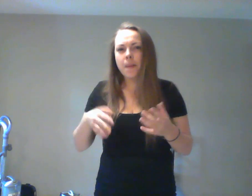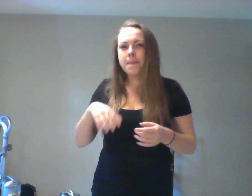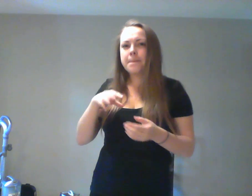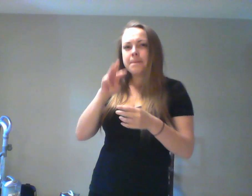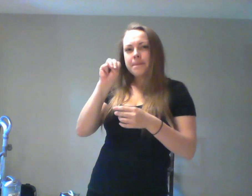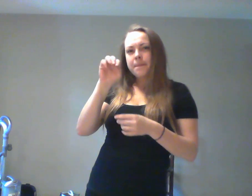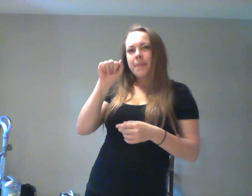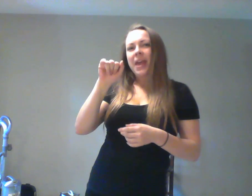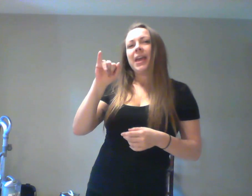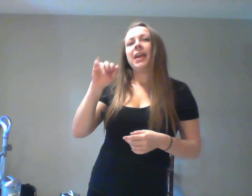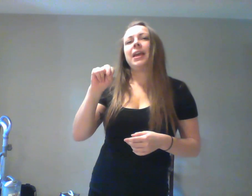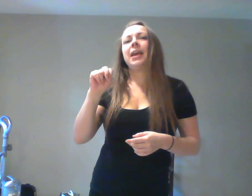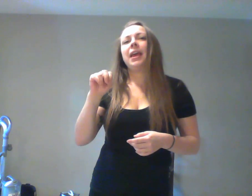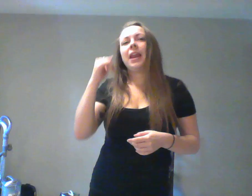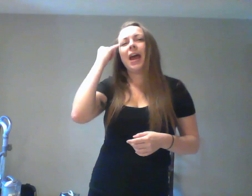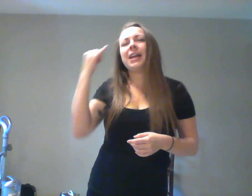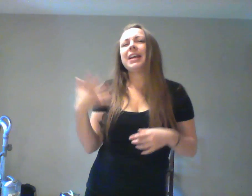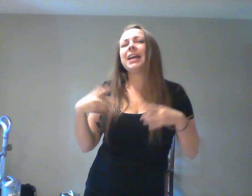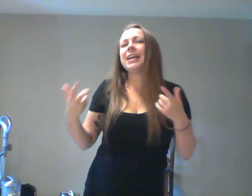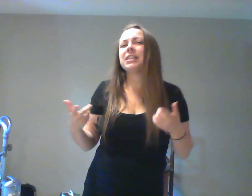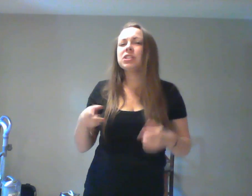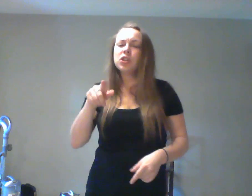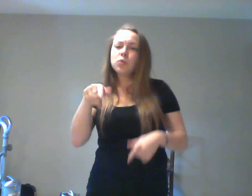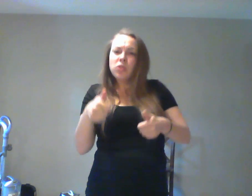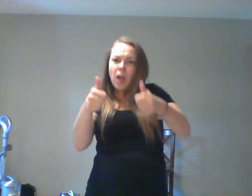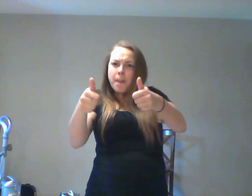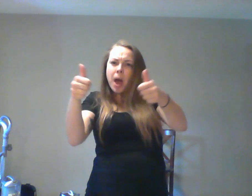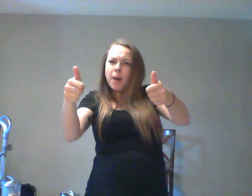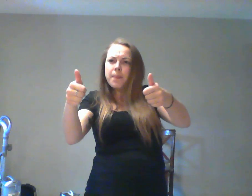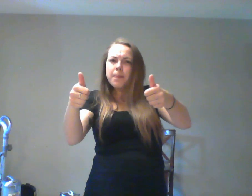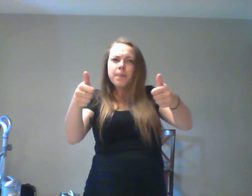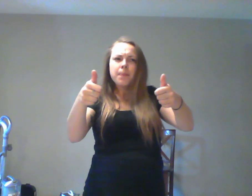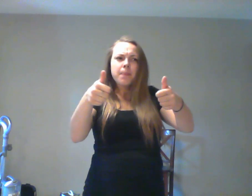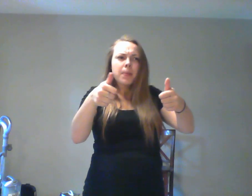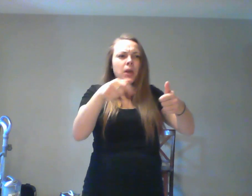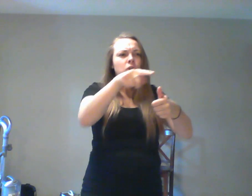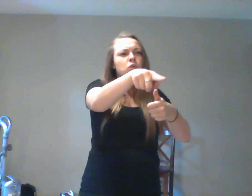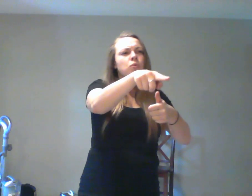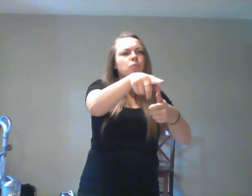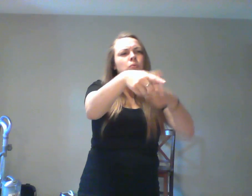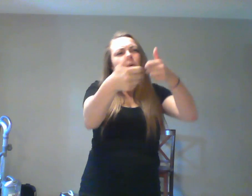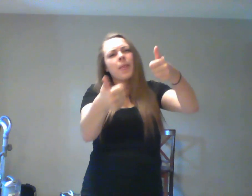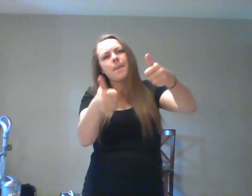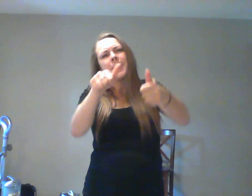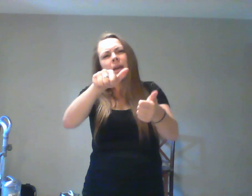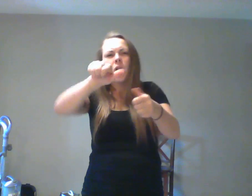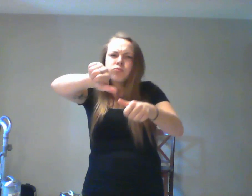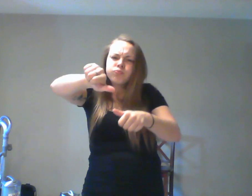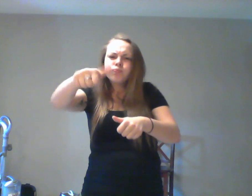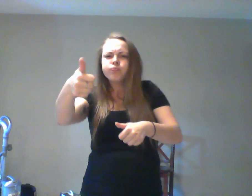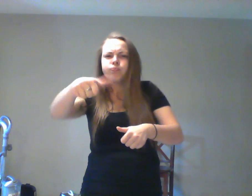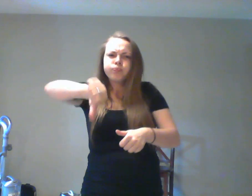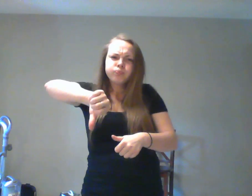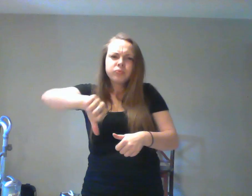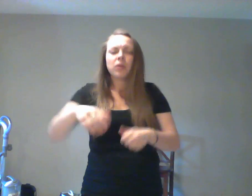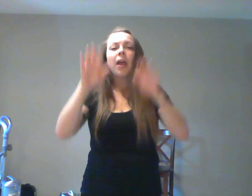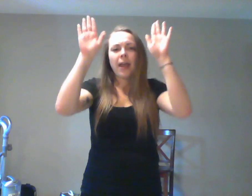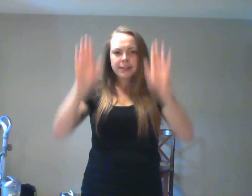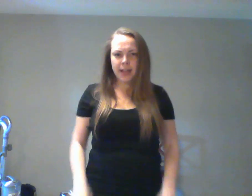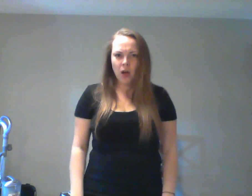Thumbs up if you think you know. If you're not too sure, give me one in the middle. Okay, hands down. Some of my